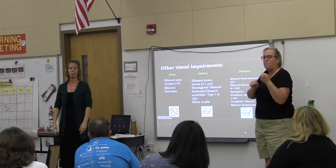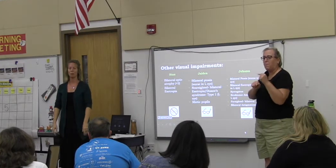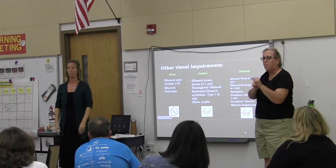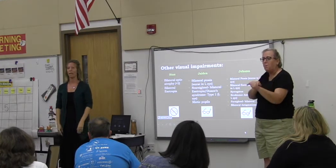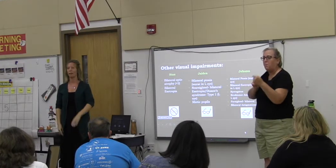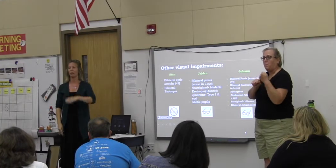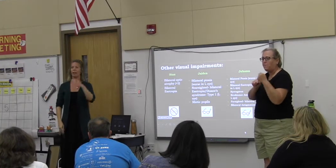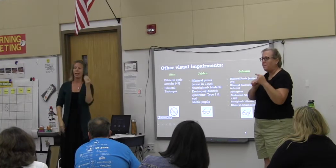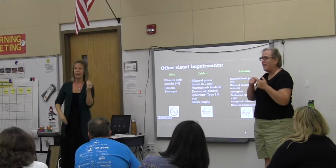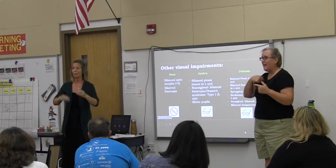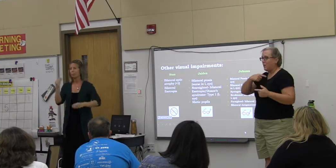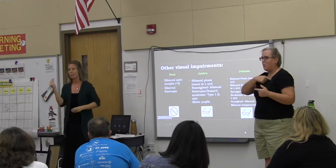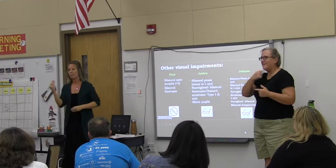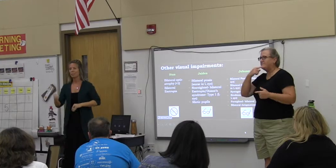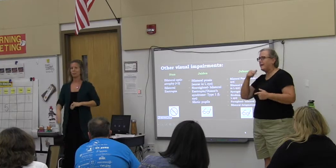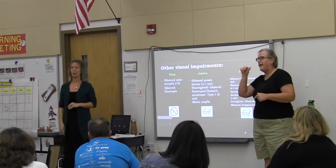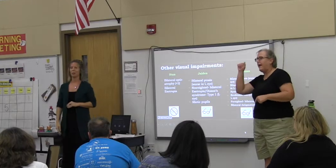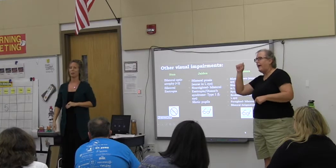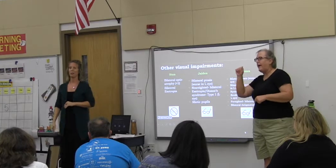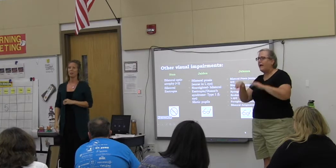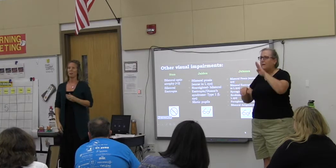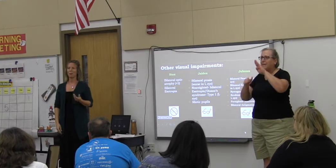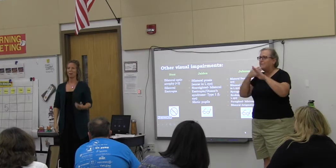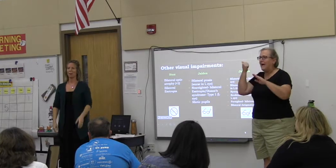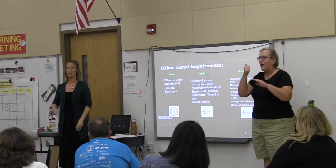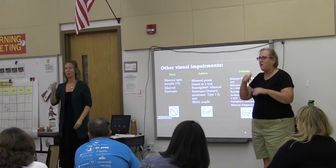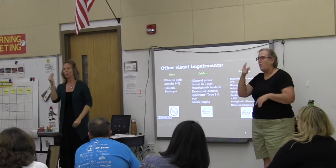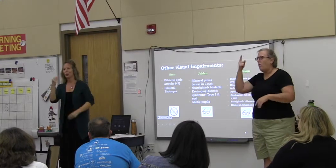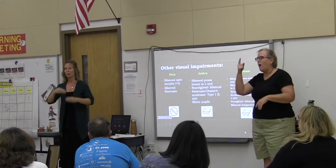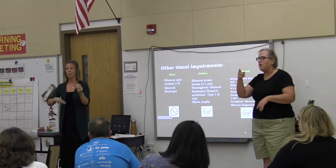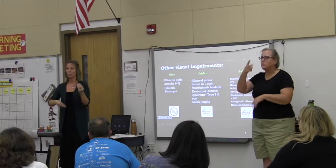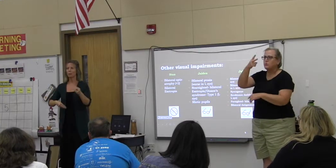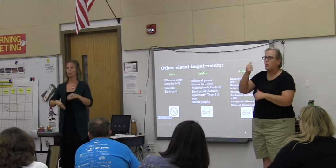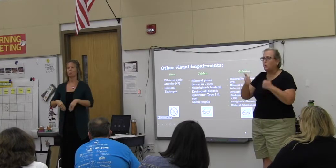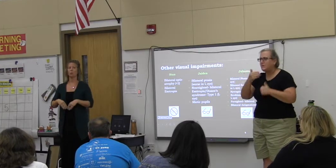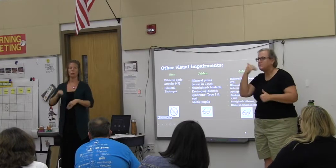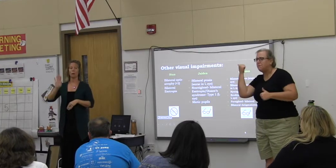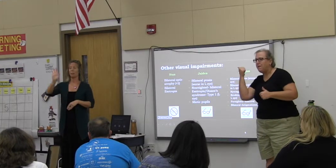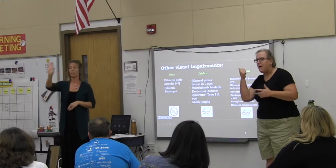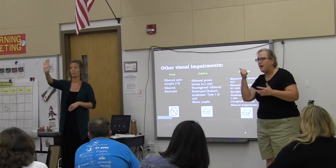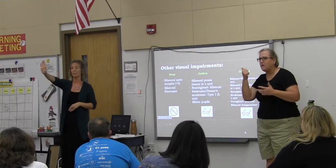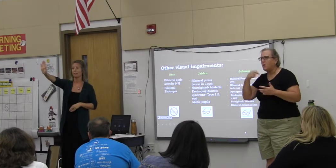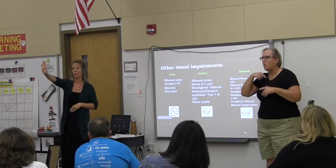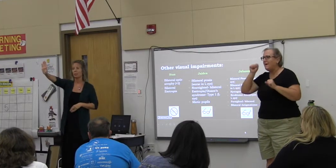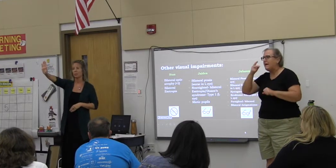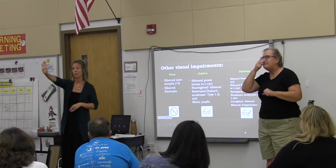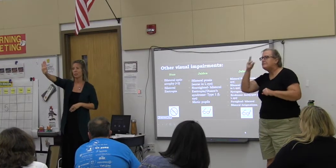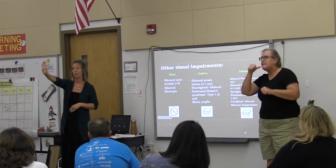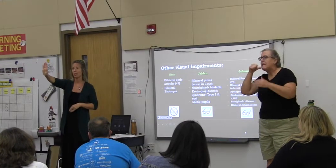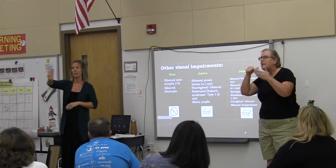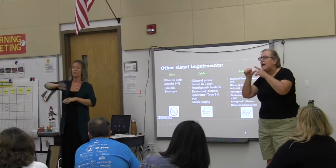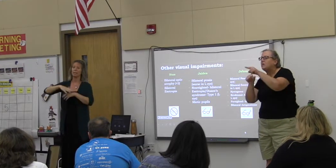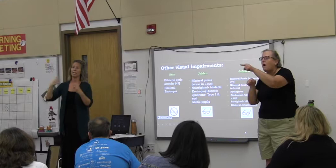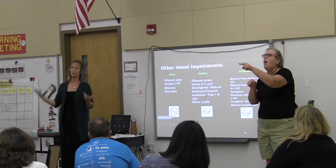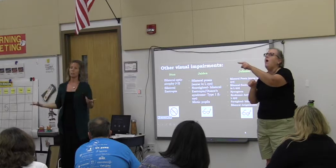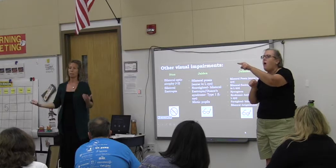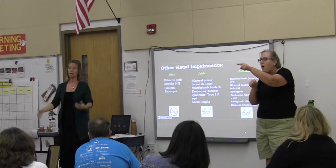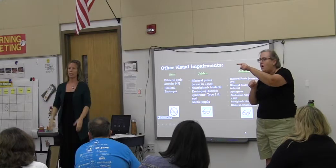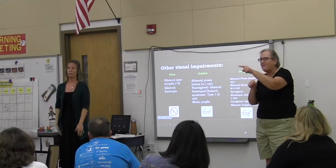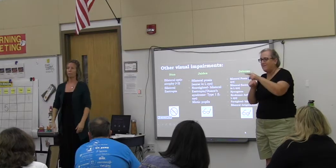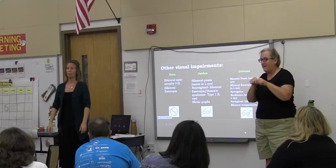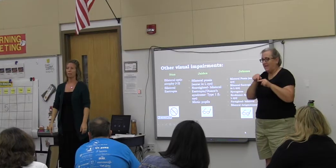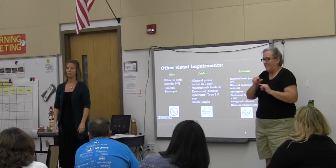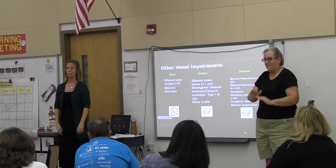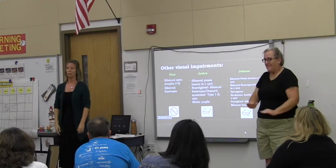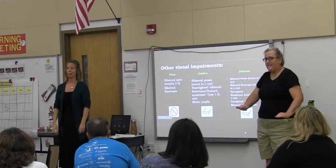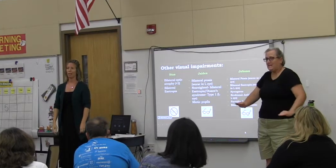with us, where we say A or B sees better, or 1 or 2, or where we can see the letters in afar. The kids really don't